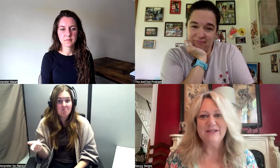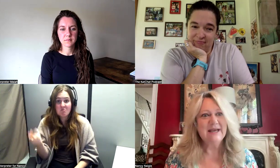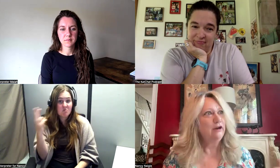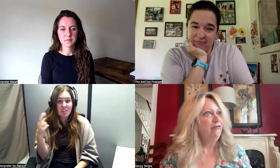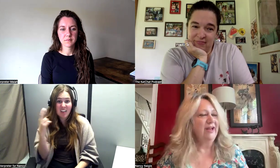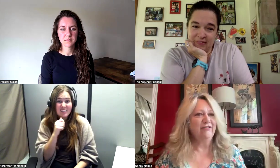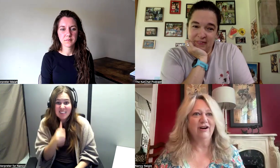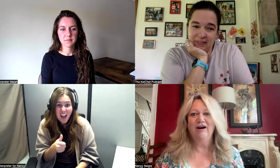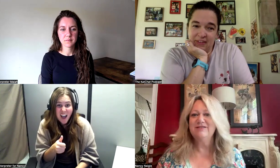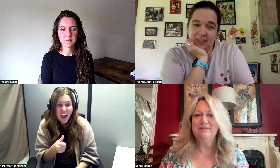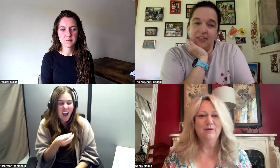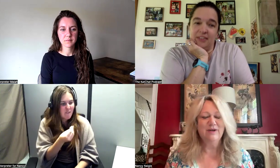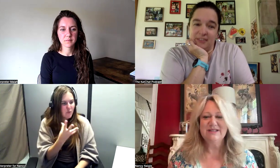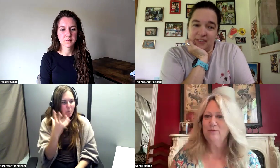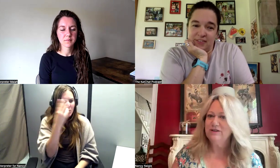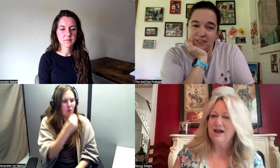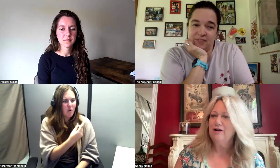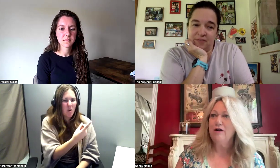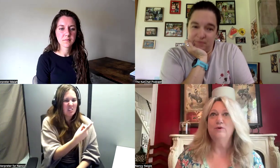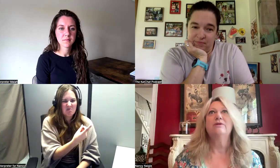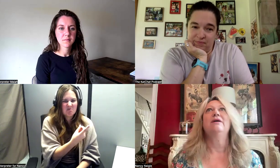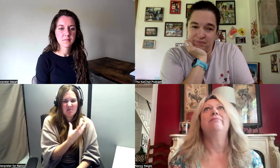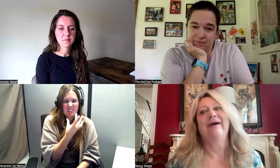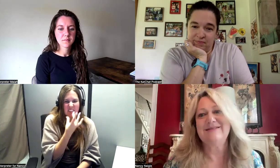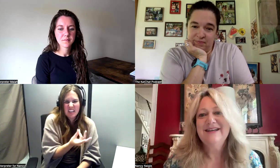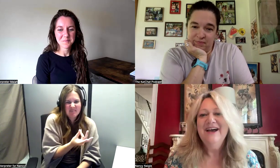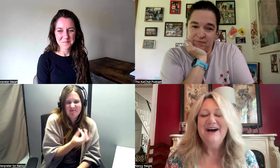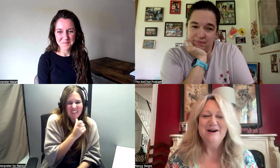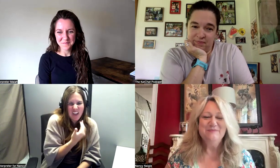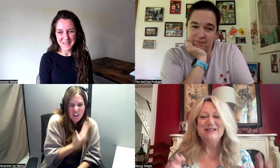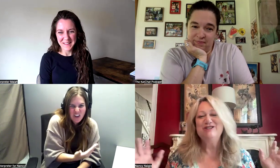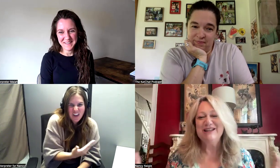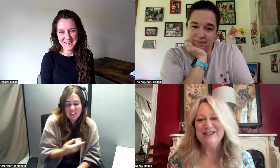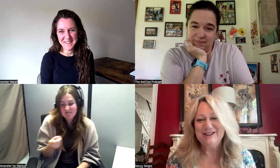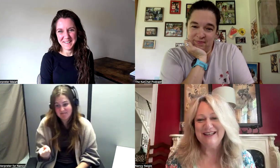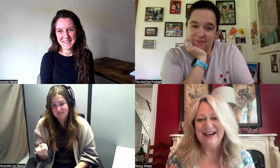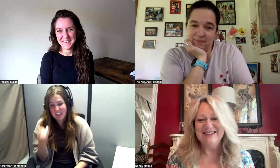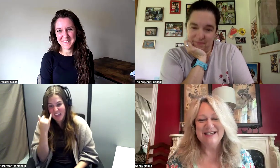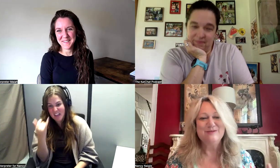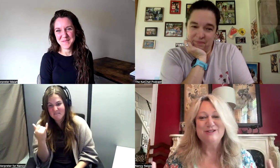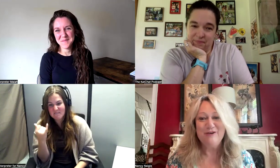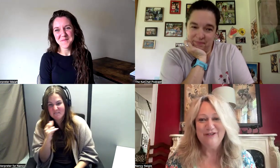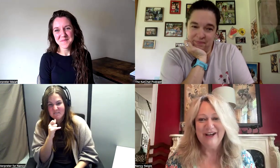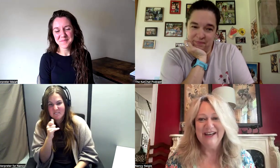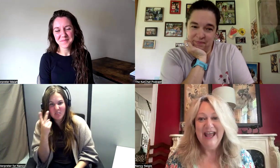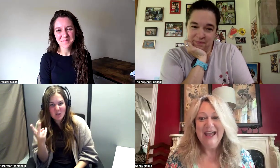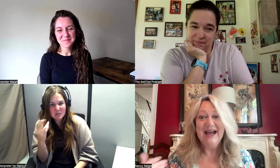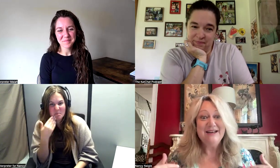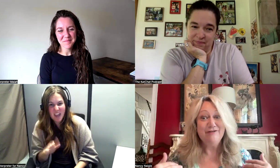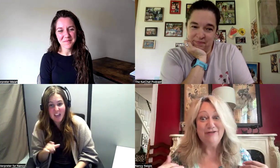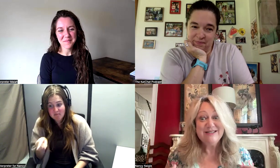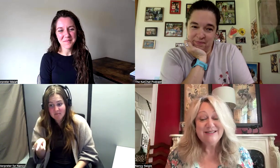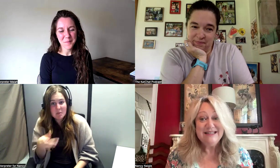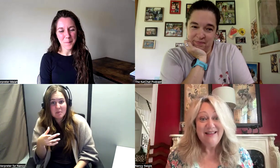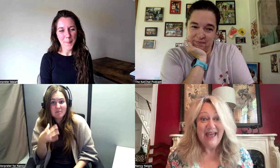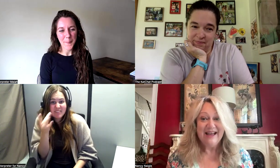prettiest ones had no flavor at all. Some of the ones that looked kind of horrible were the best. So judging the cookie contest was so fun. And I had